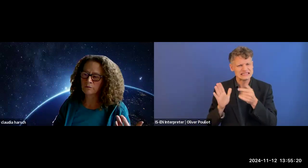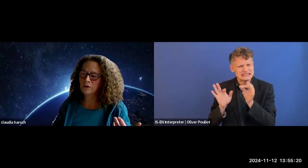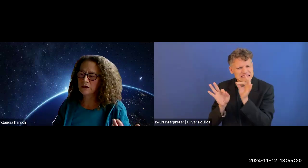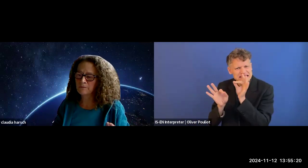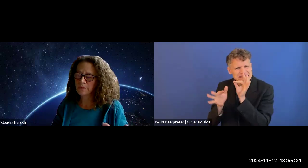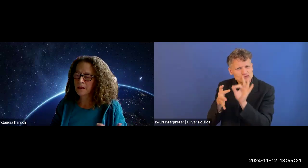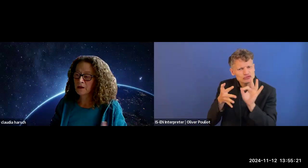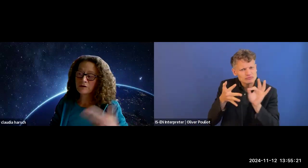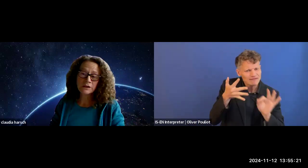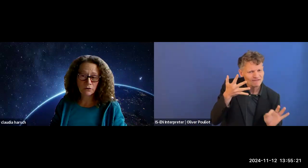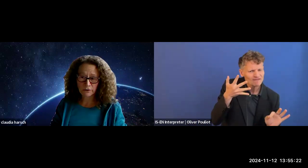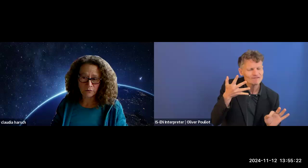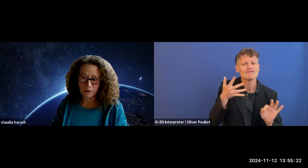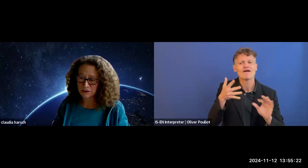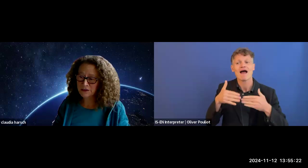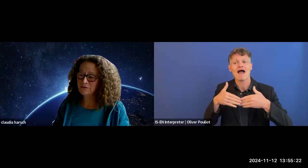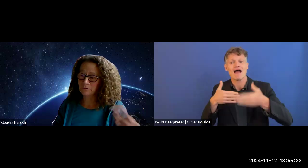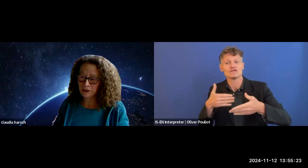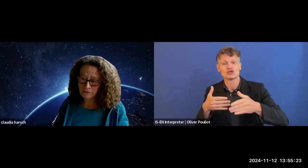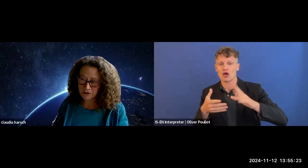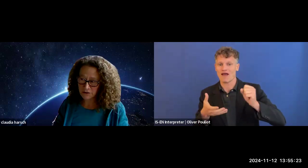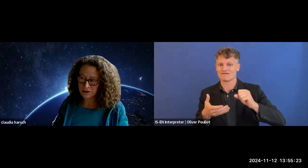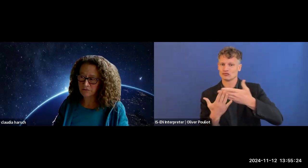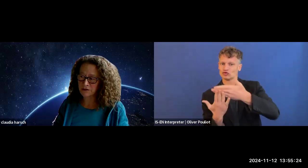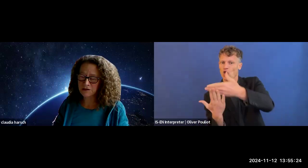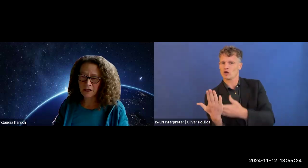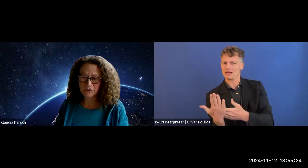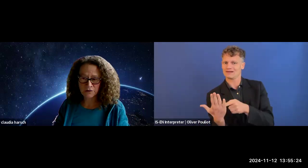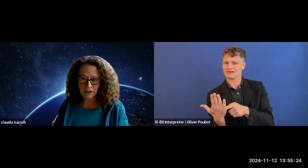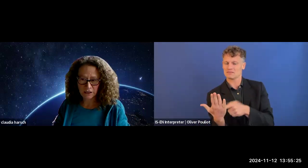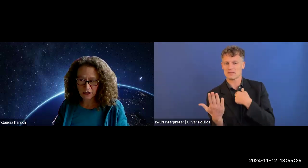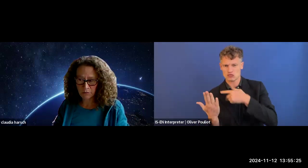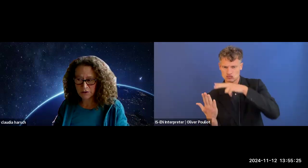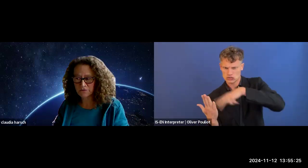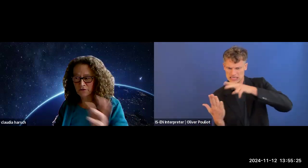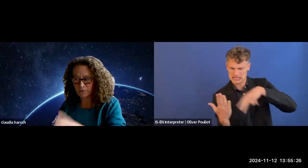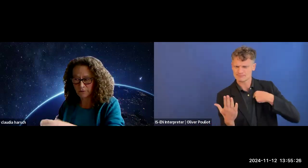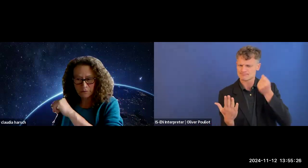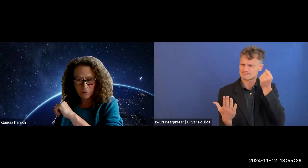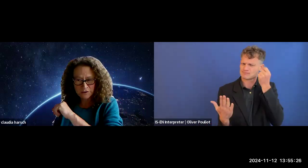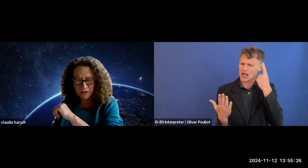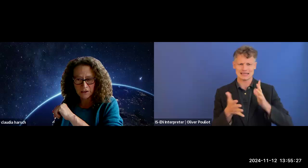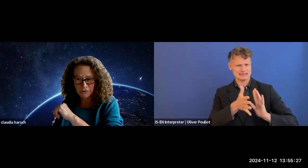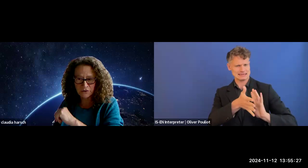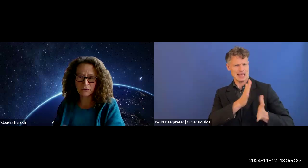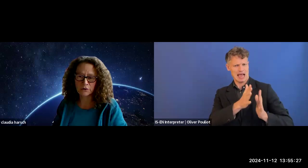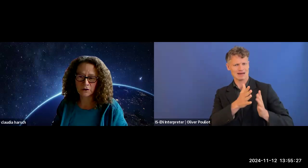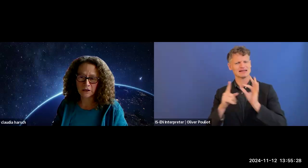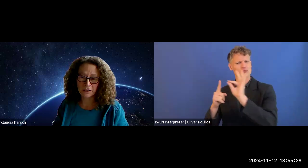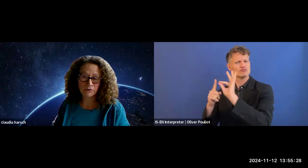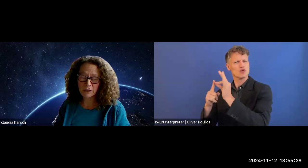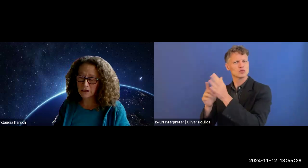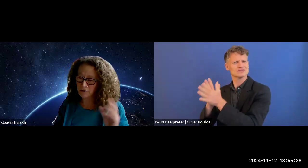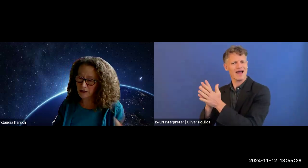you, that could mean read the documents, familiarize yourself with the scales for signed languages from the ProSign that I've shown